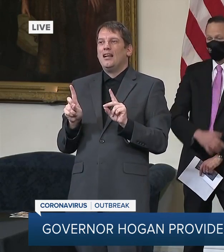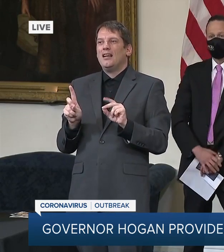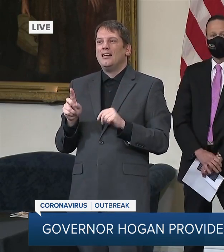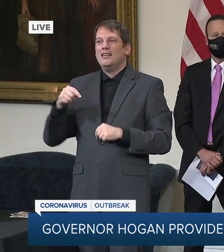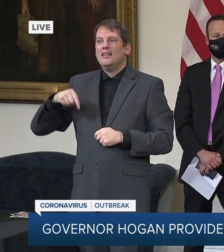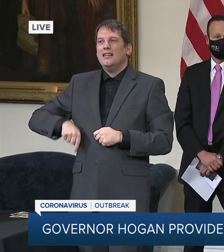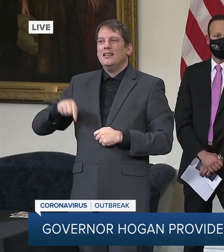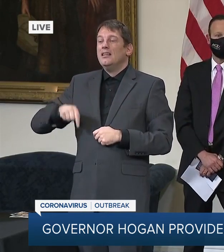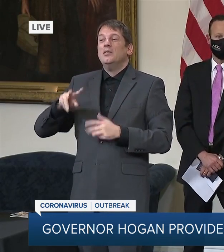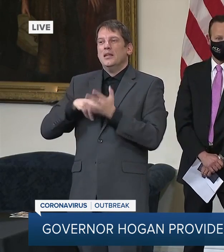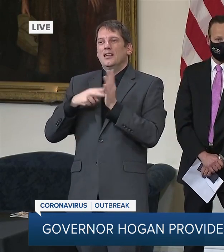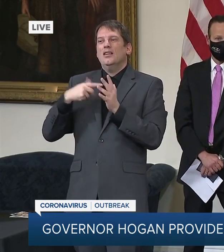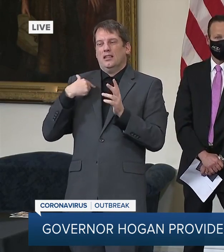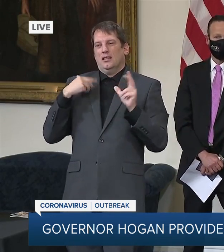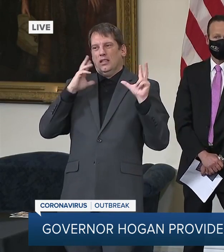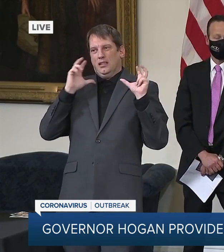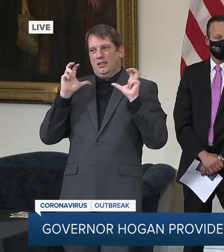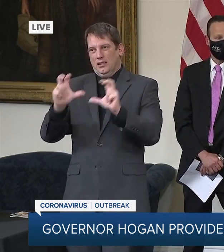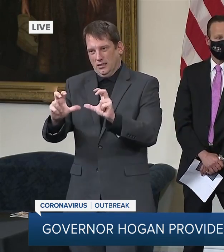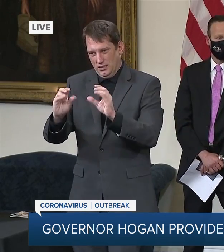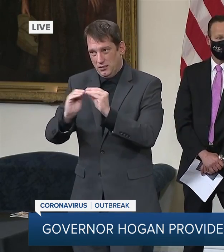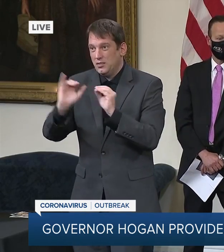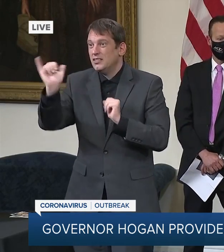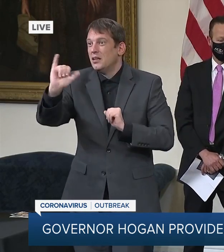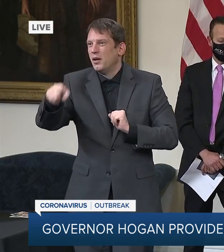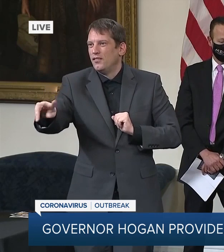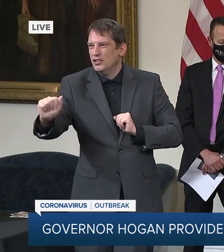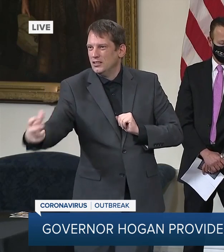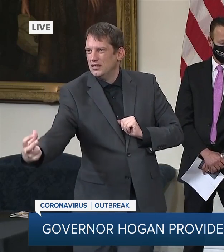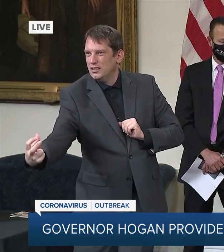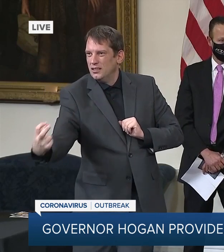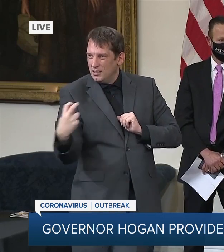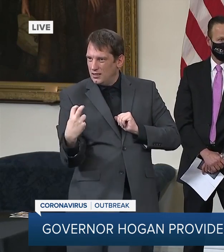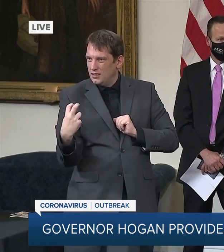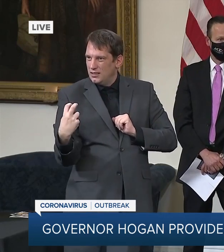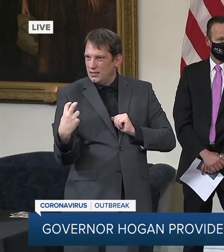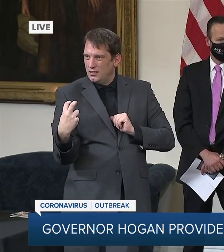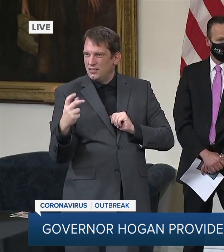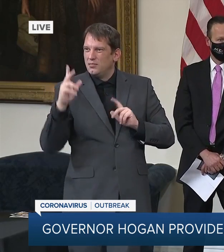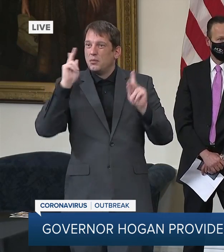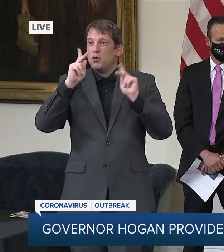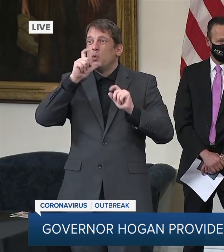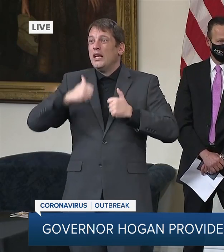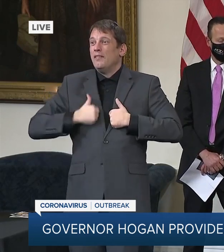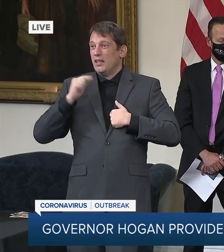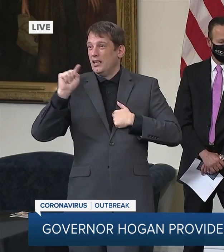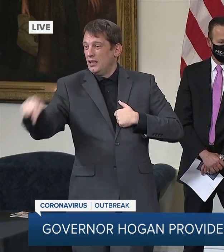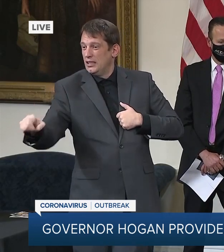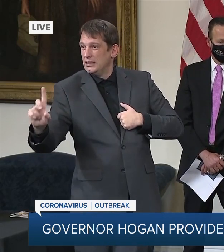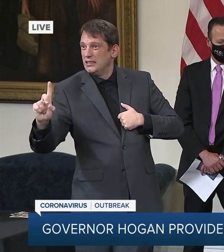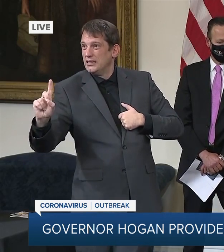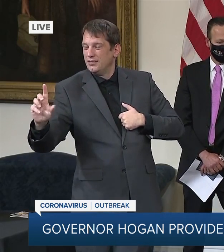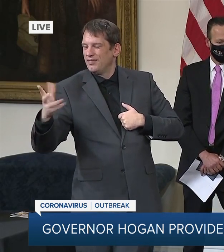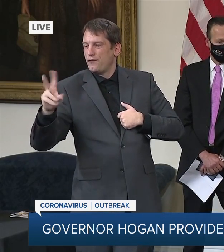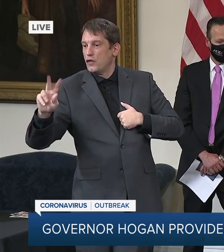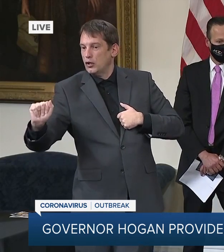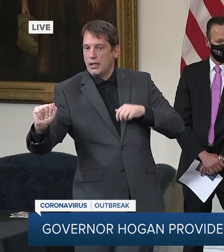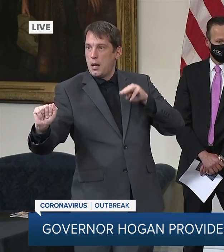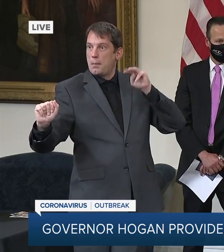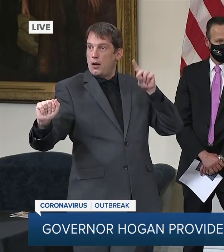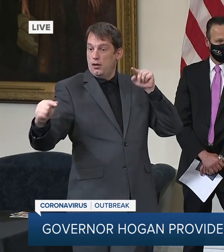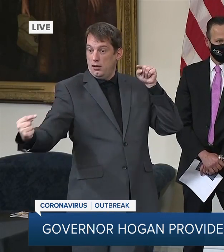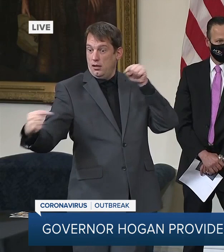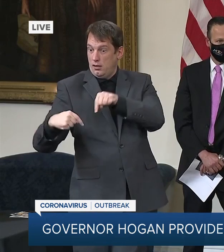and Virginia did the same. A big part of our conversation was about WMATA and the additional $500